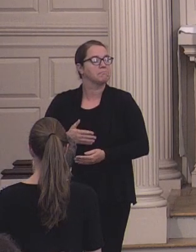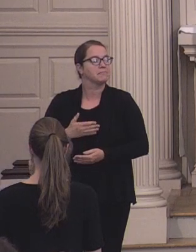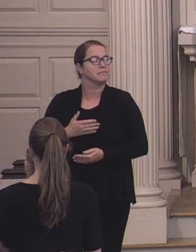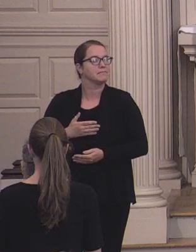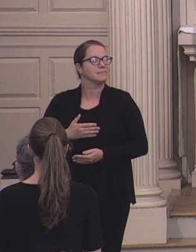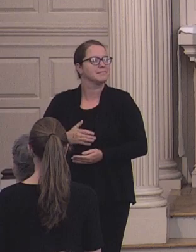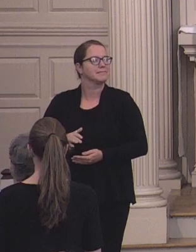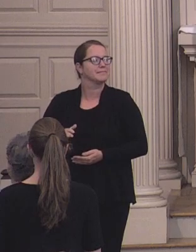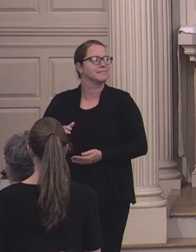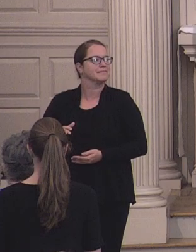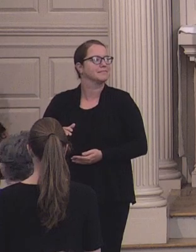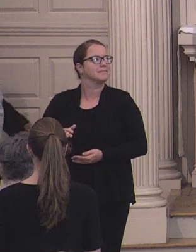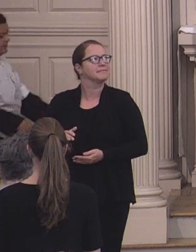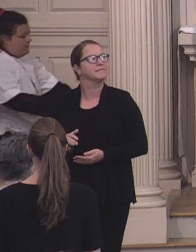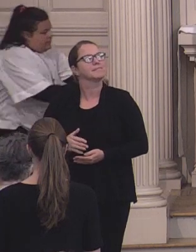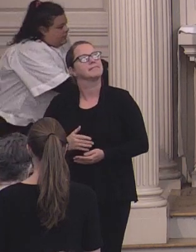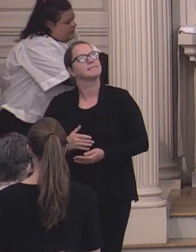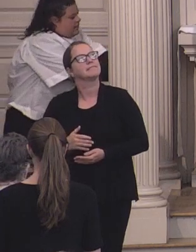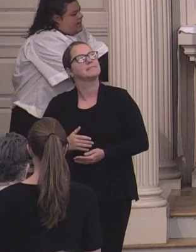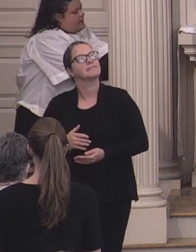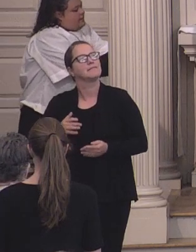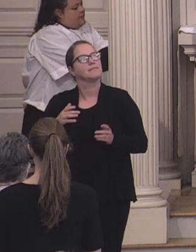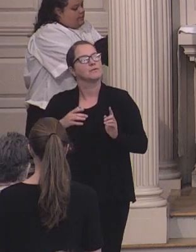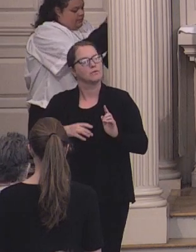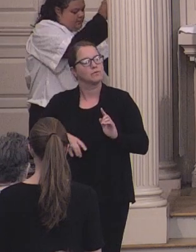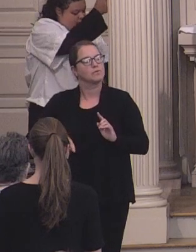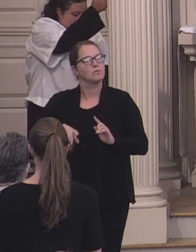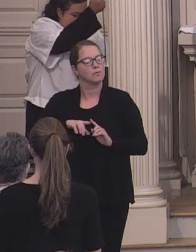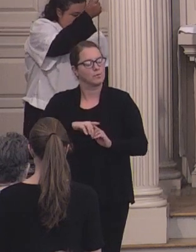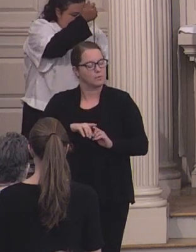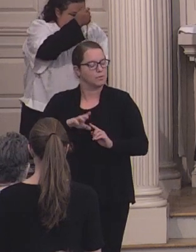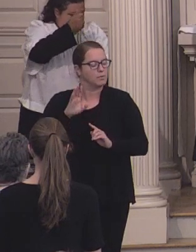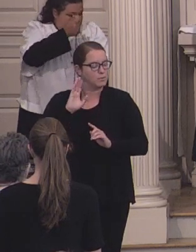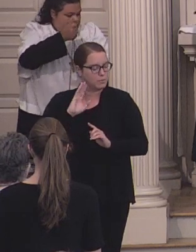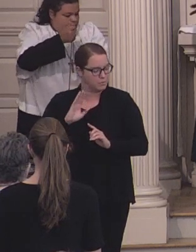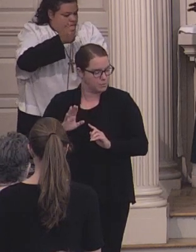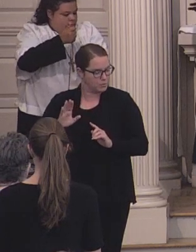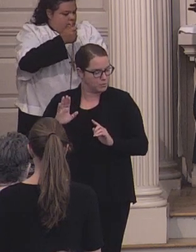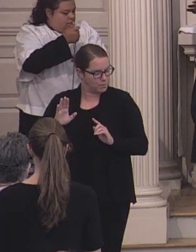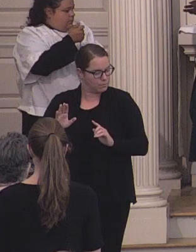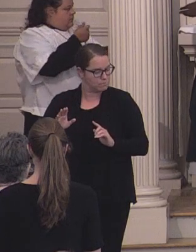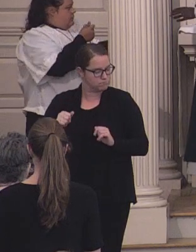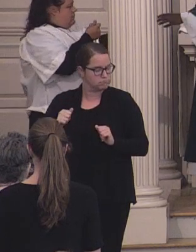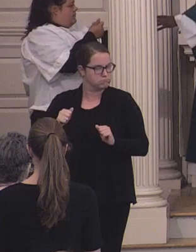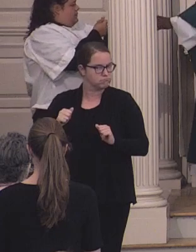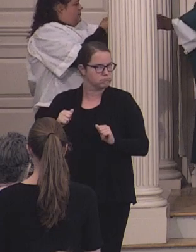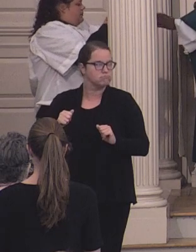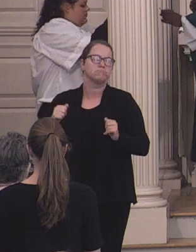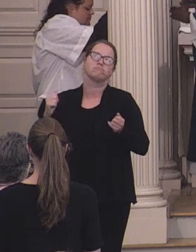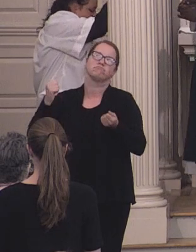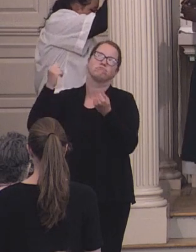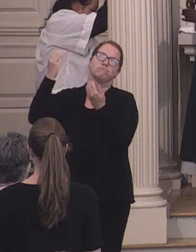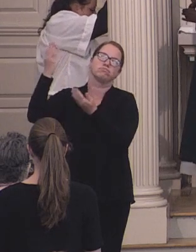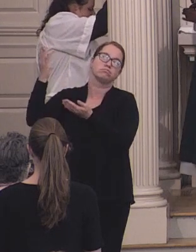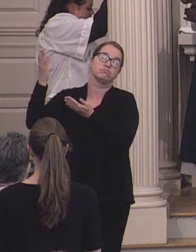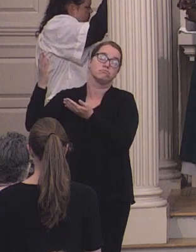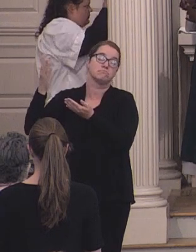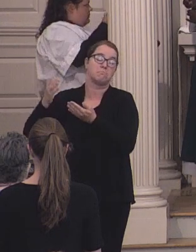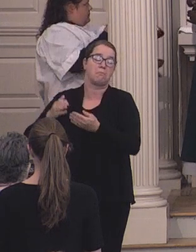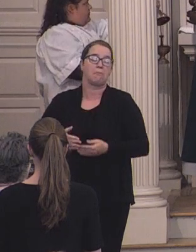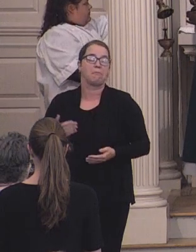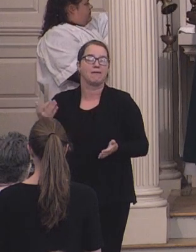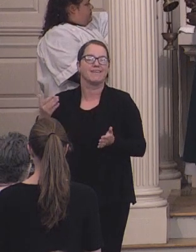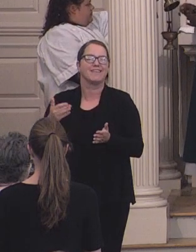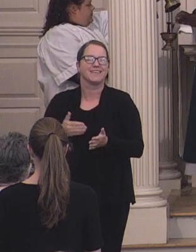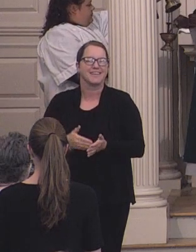fire. So the wicked shall perish at the presence of God.